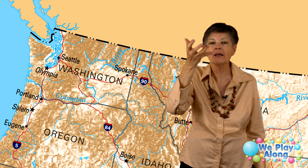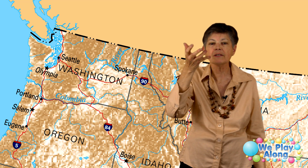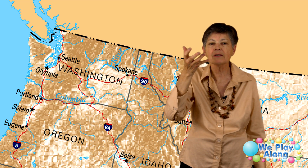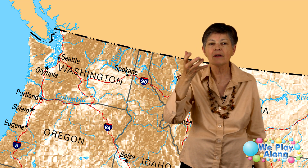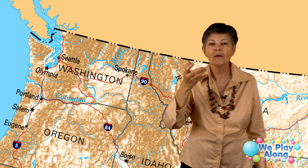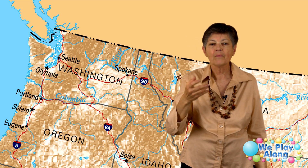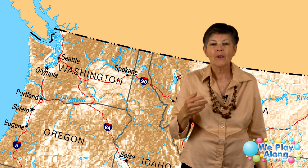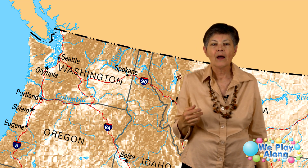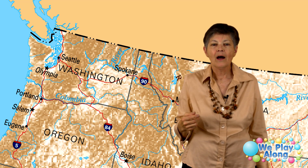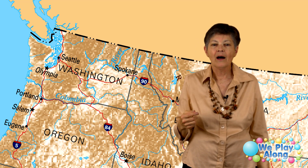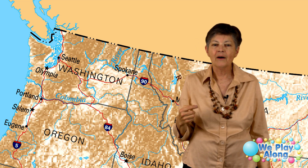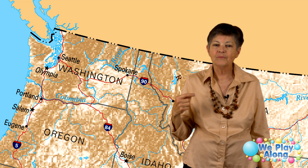this.